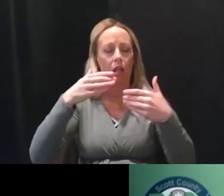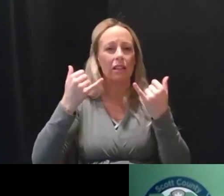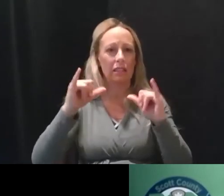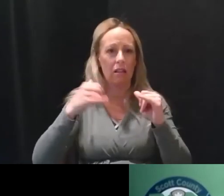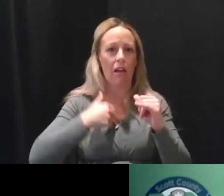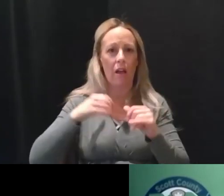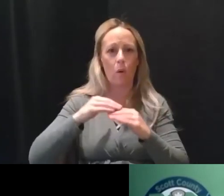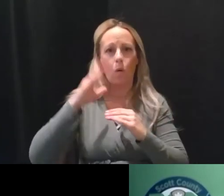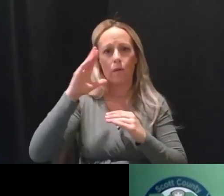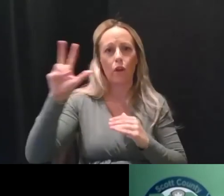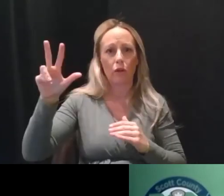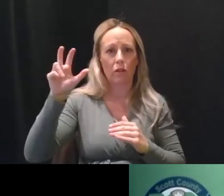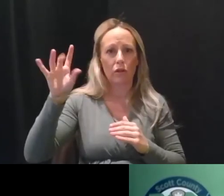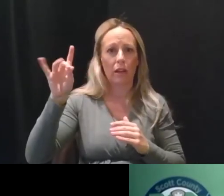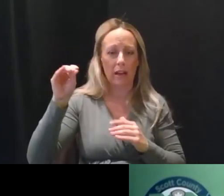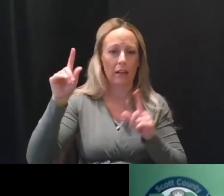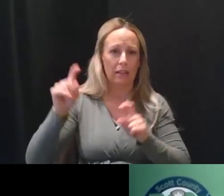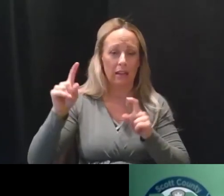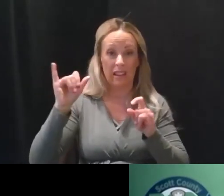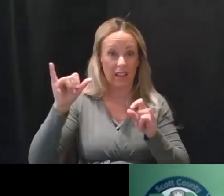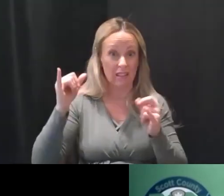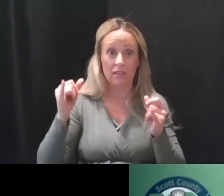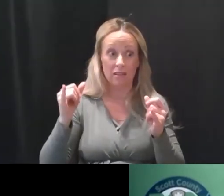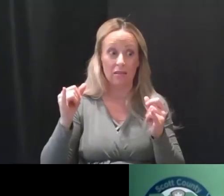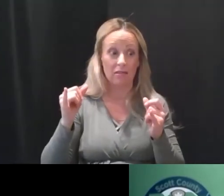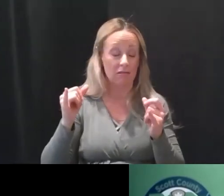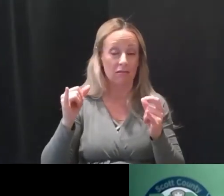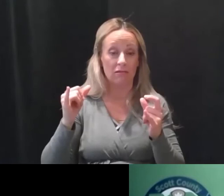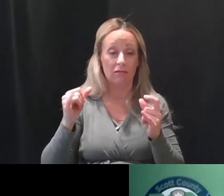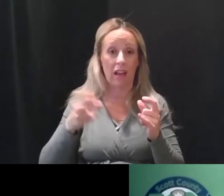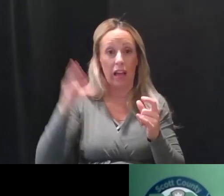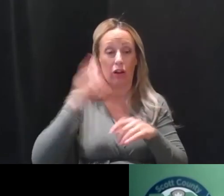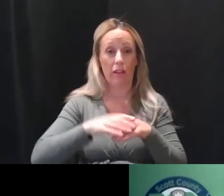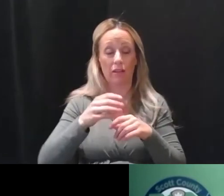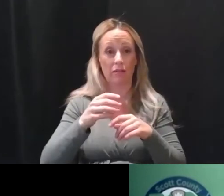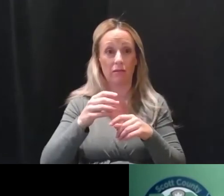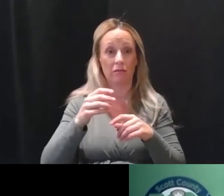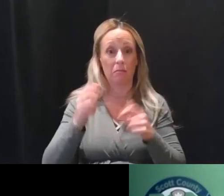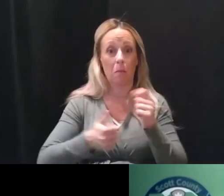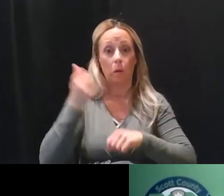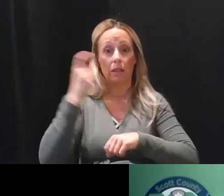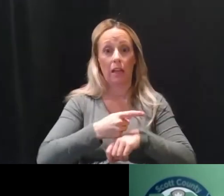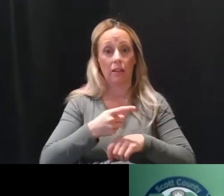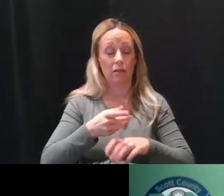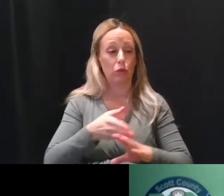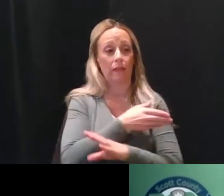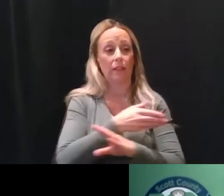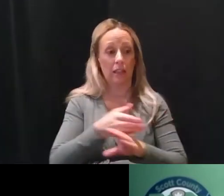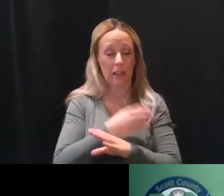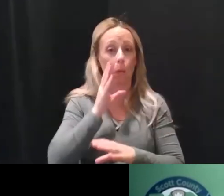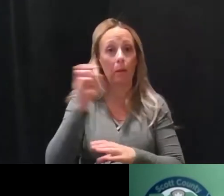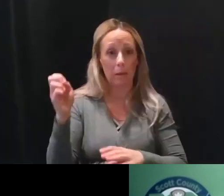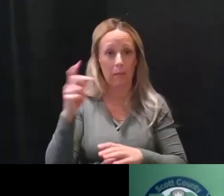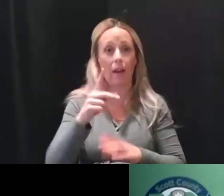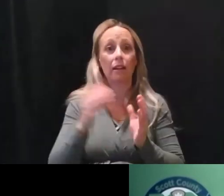380 tests, which was still higher than any one day previously. So overall, they did a great job. And they will be back again on December